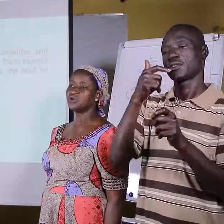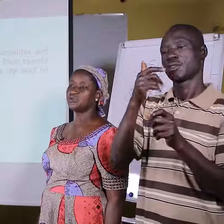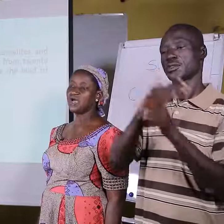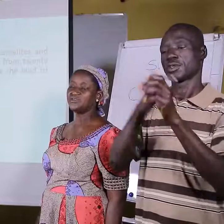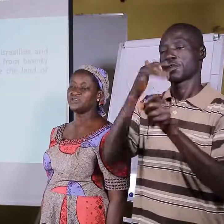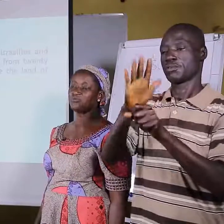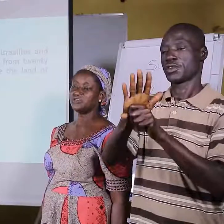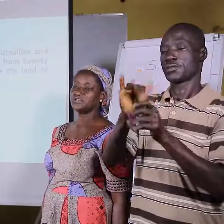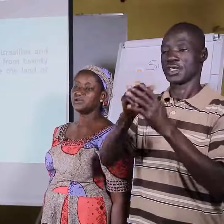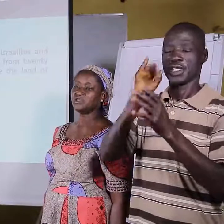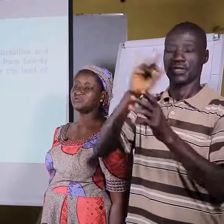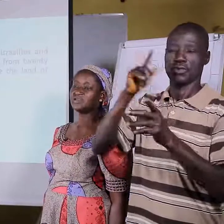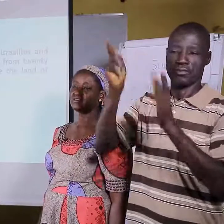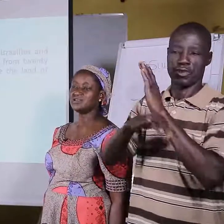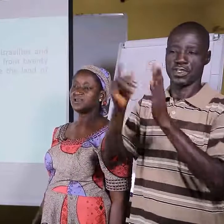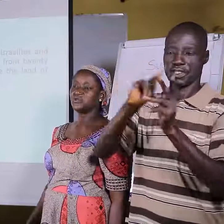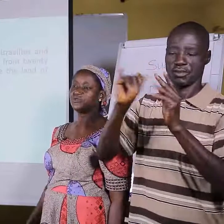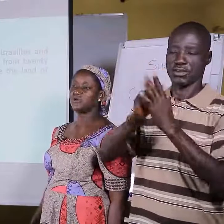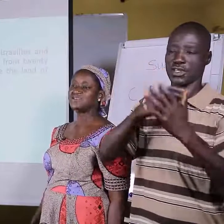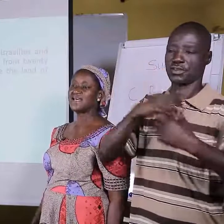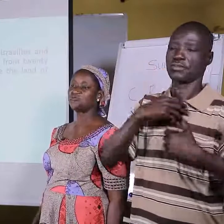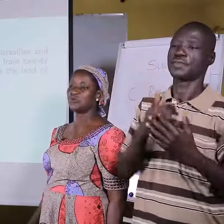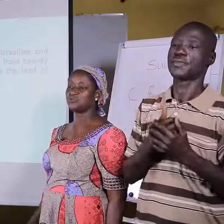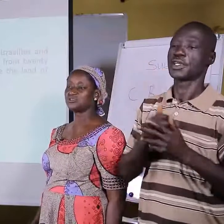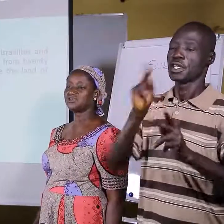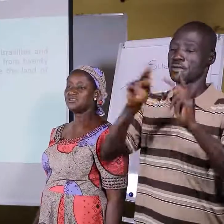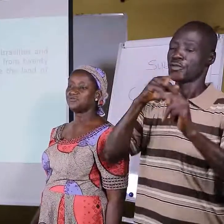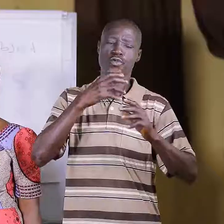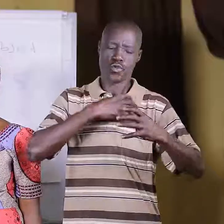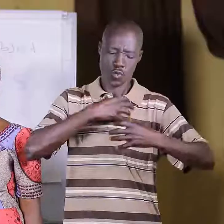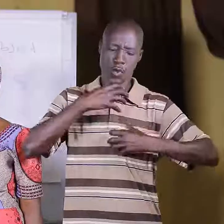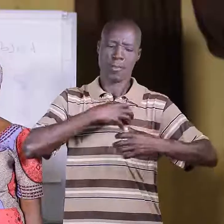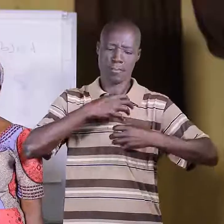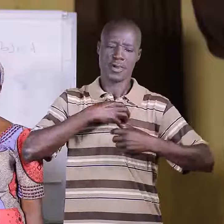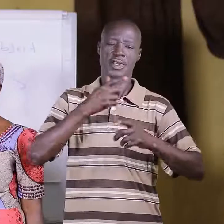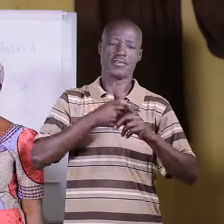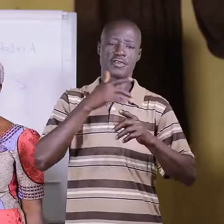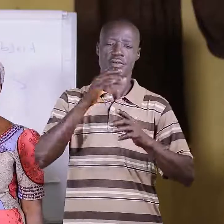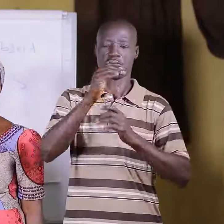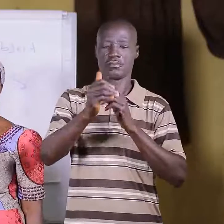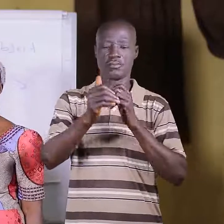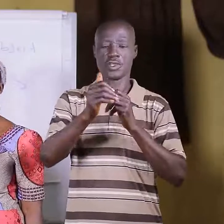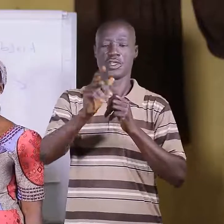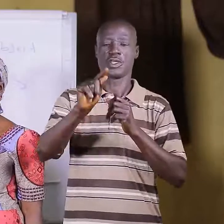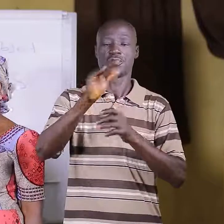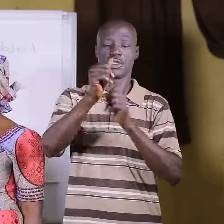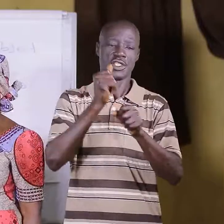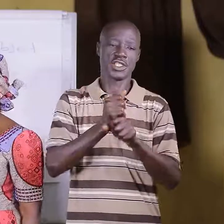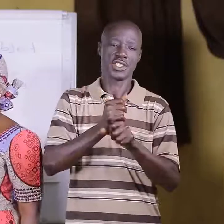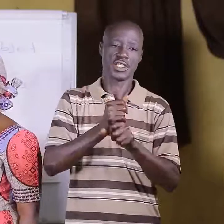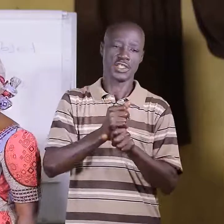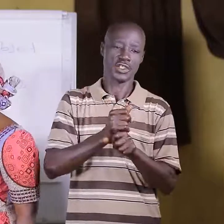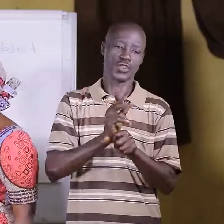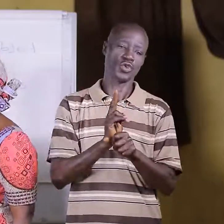people. So how did he punish them, my students? Those that murmured from the age of 20 years upward